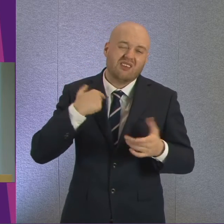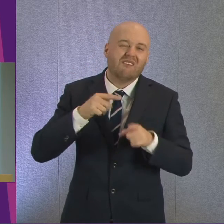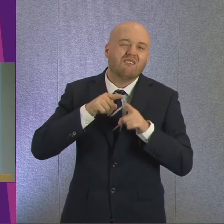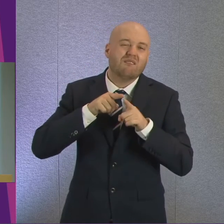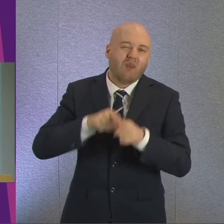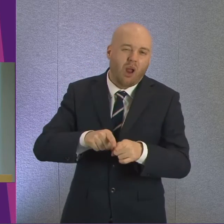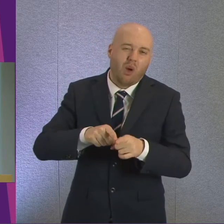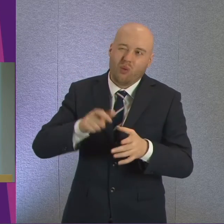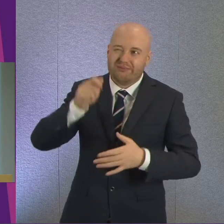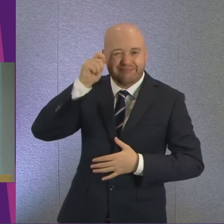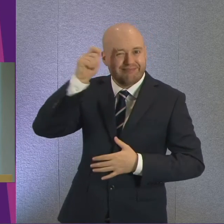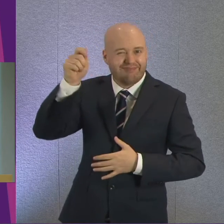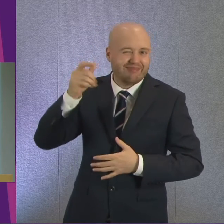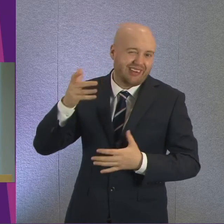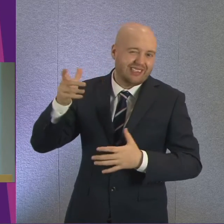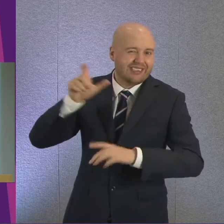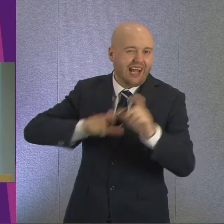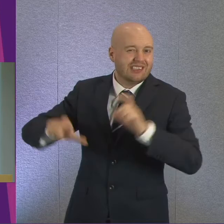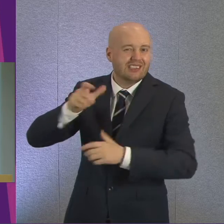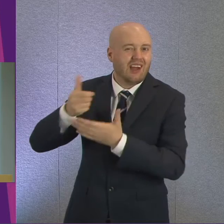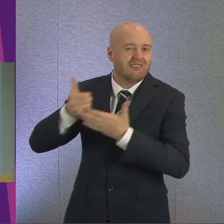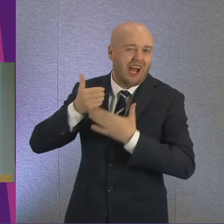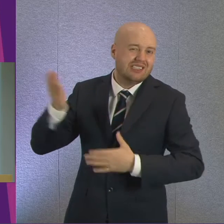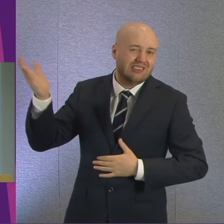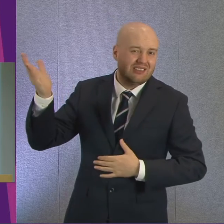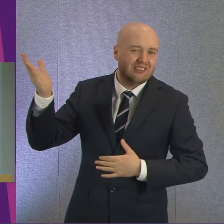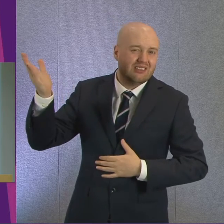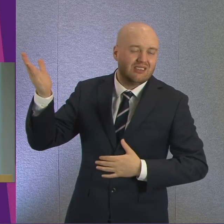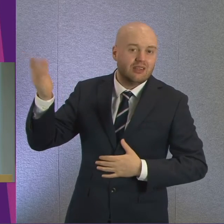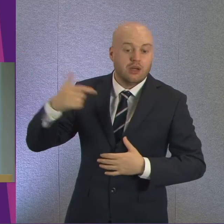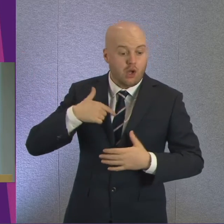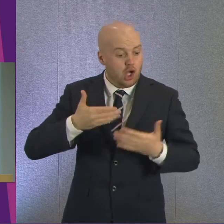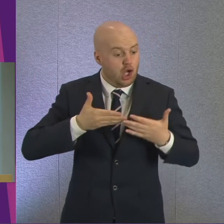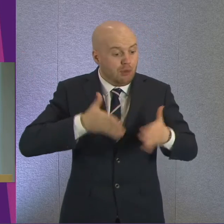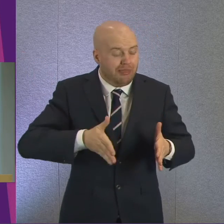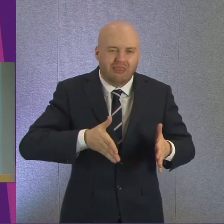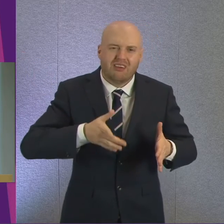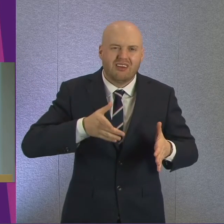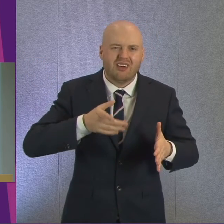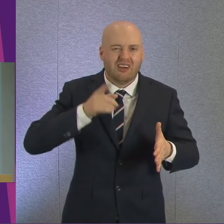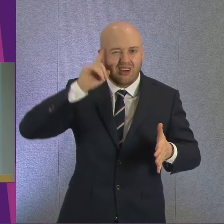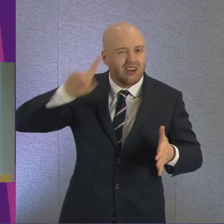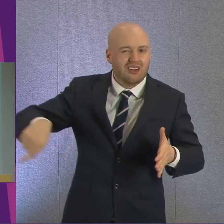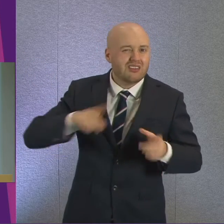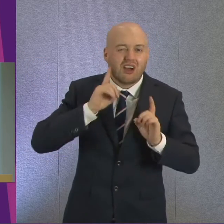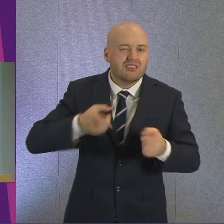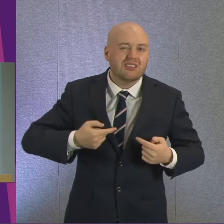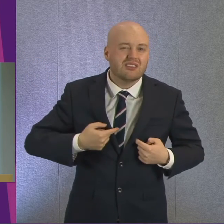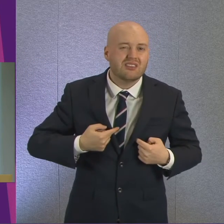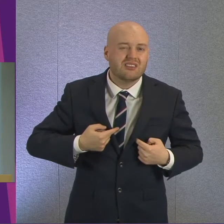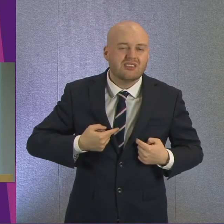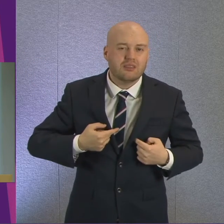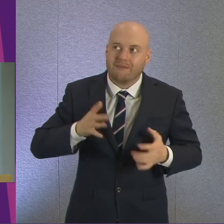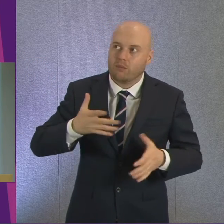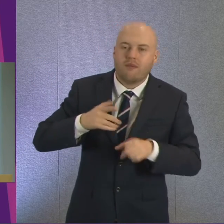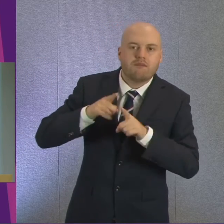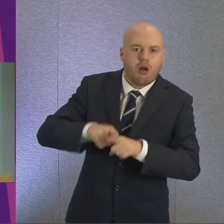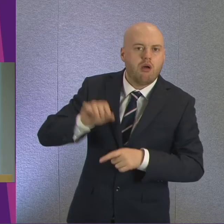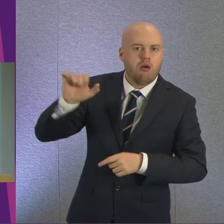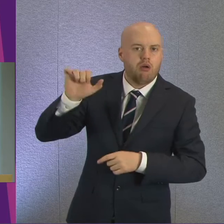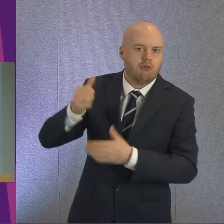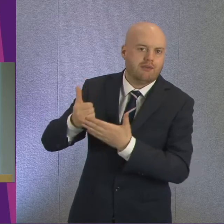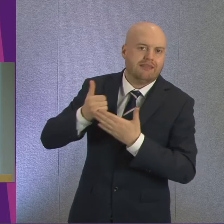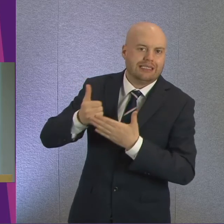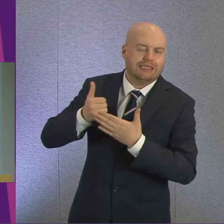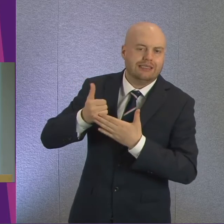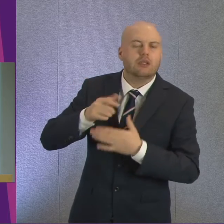that we have in Scotland, and the decision to reopen them will also be taken with that scientific advice. You're right, the physiology of